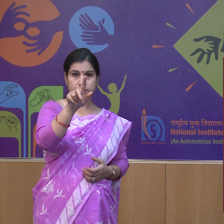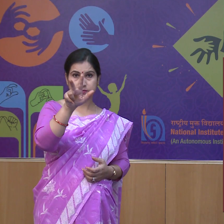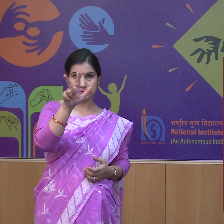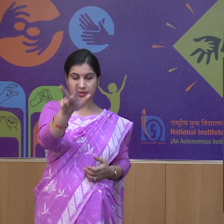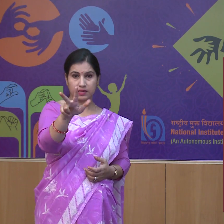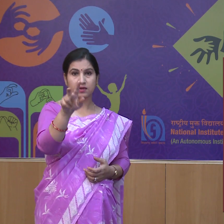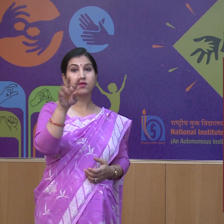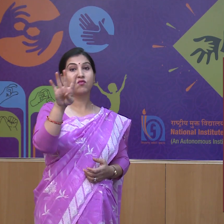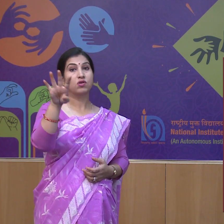1849.